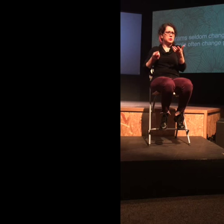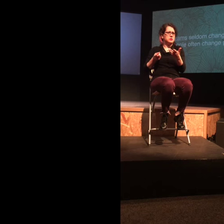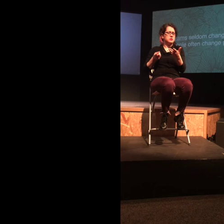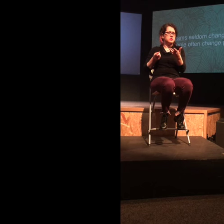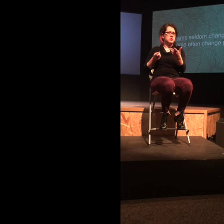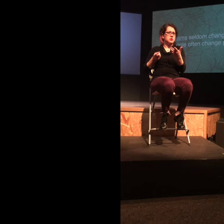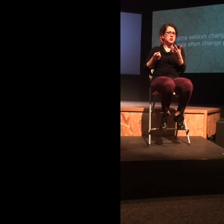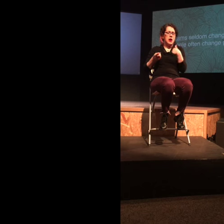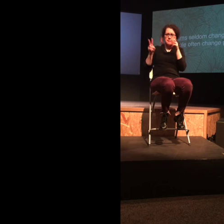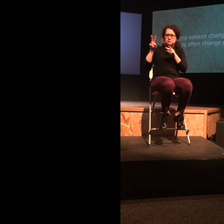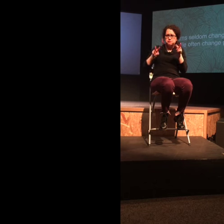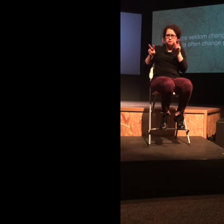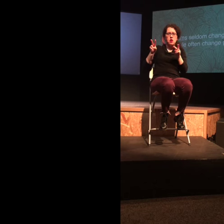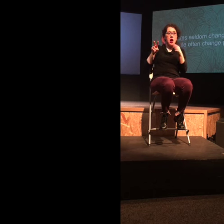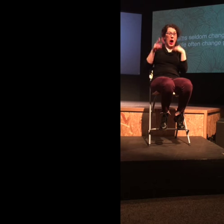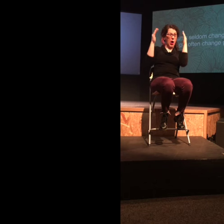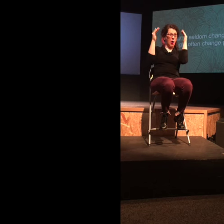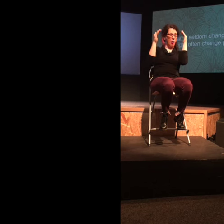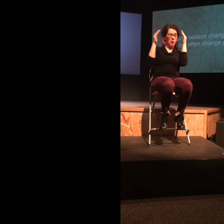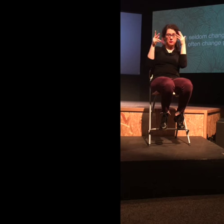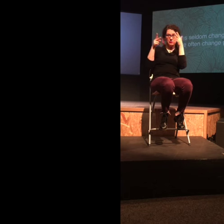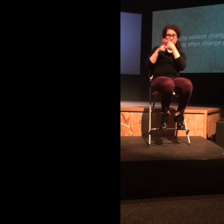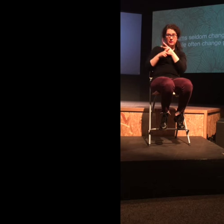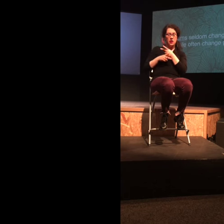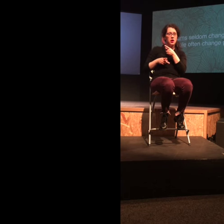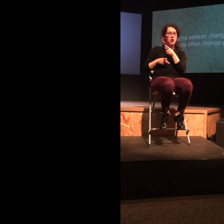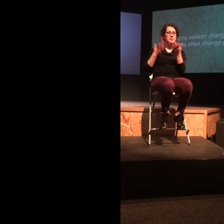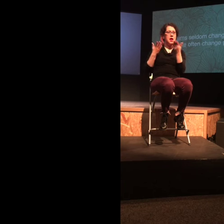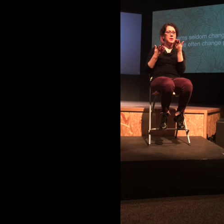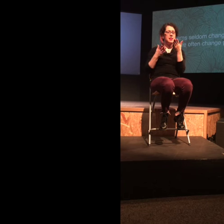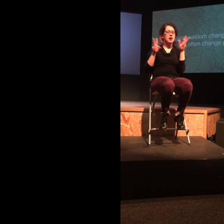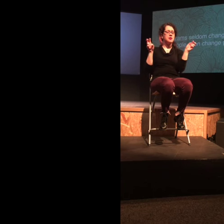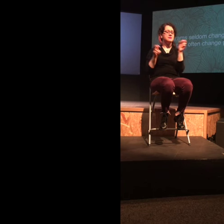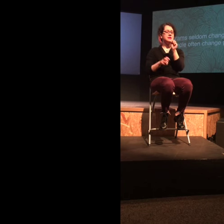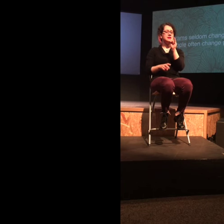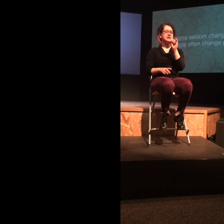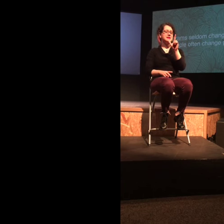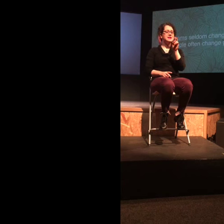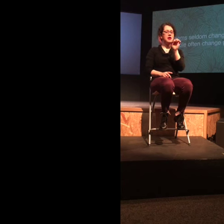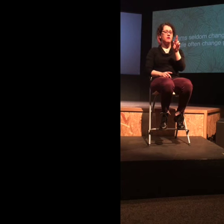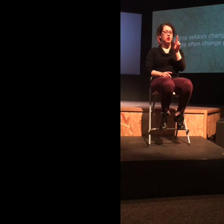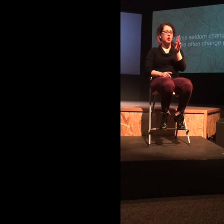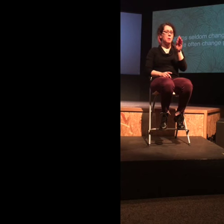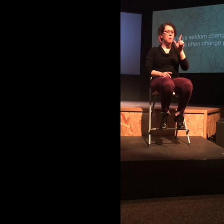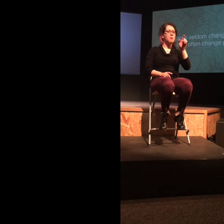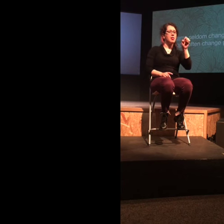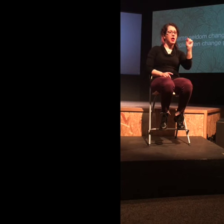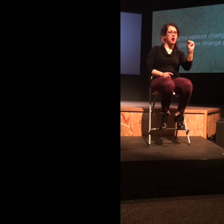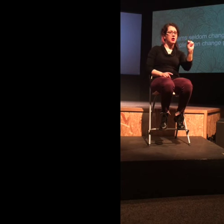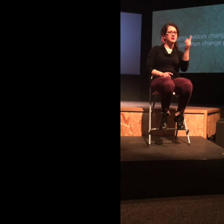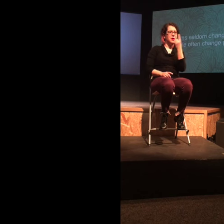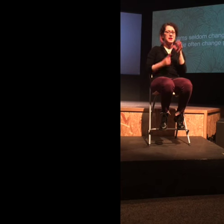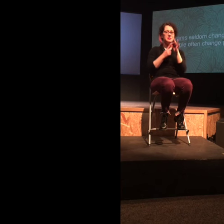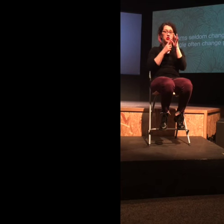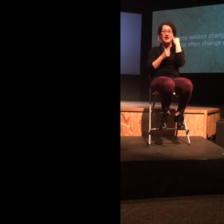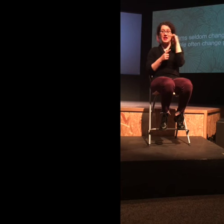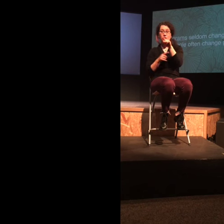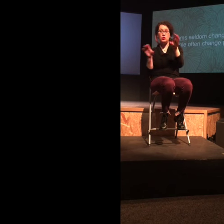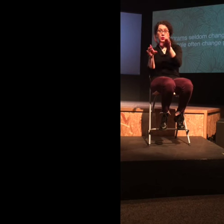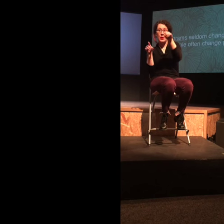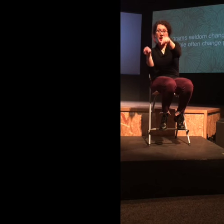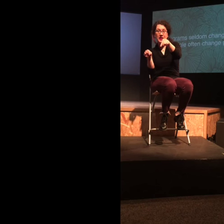were open to find is that we could find like a silver bullet. Like if you do this practice, then you get this